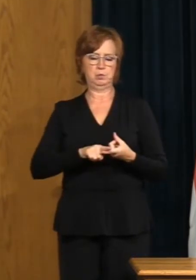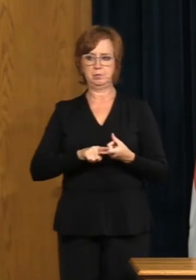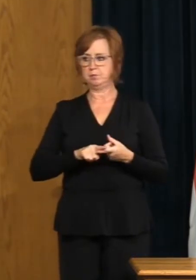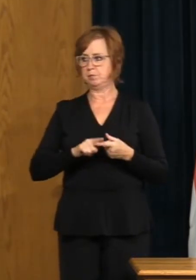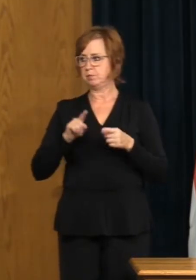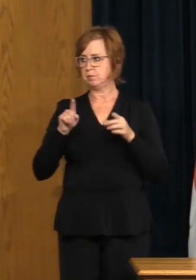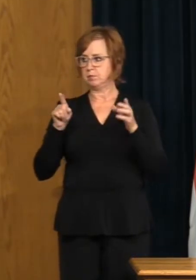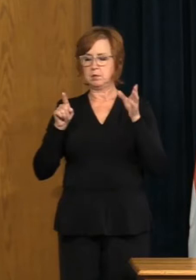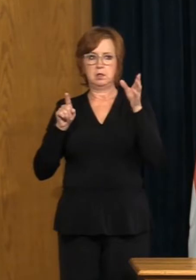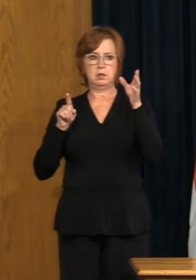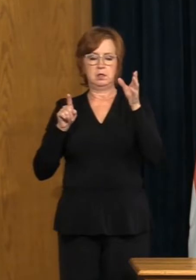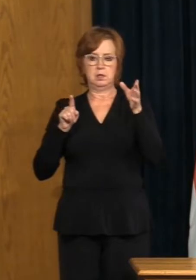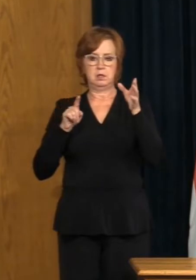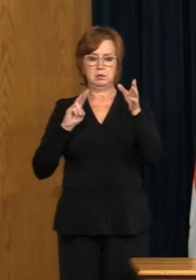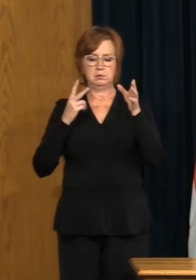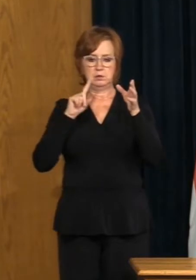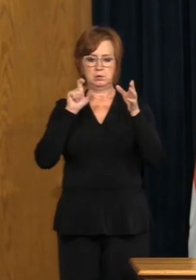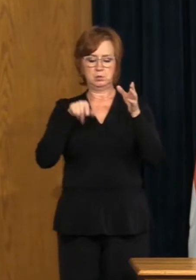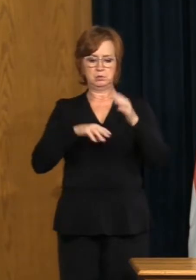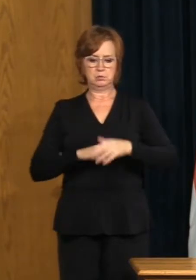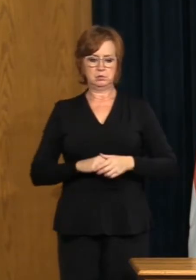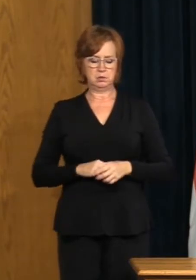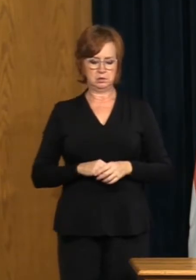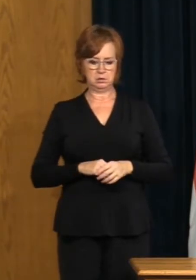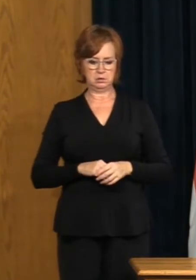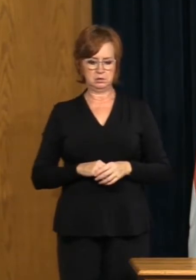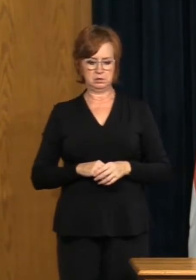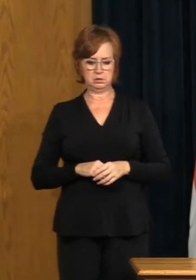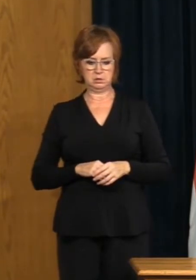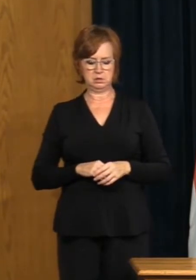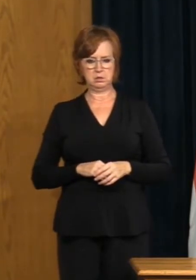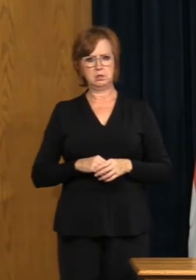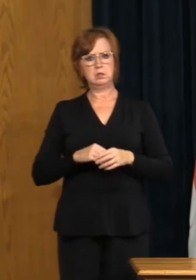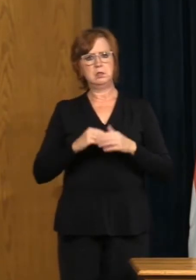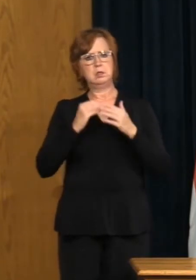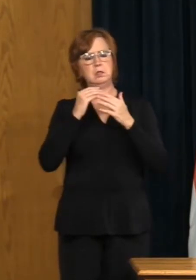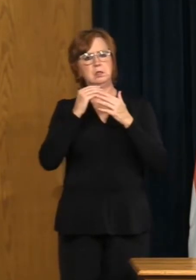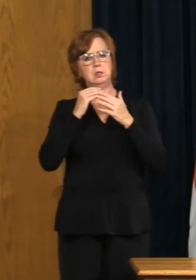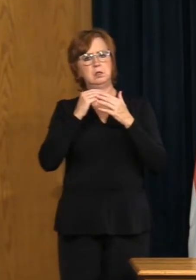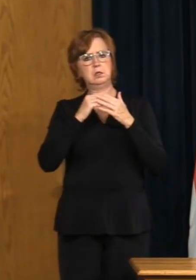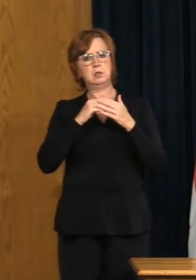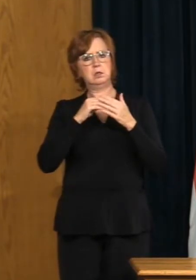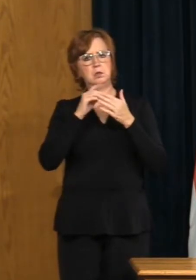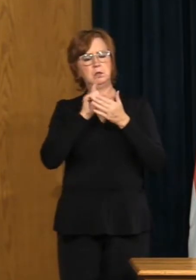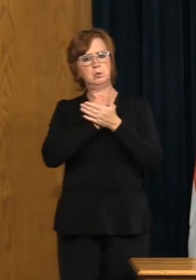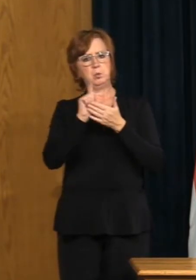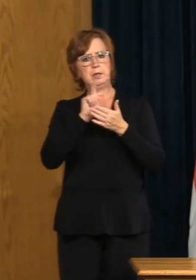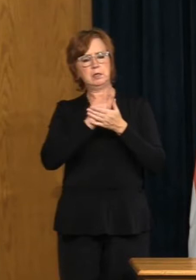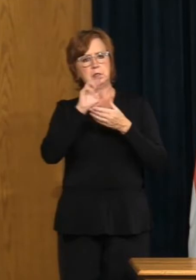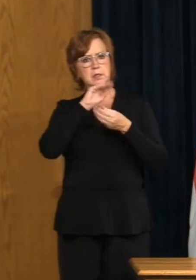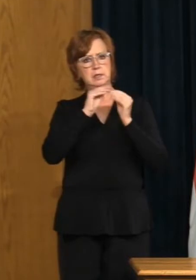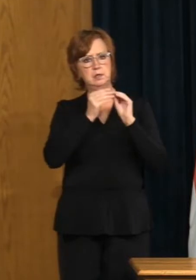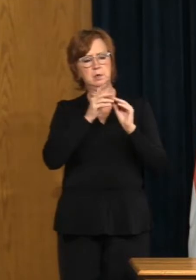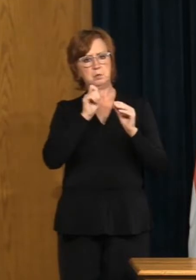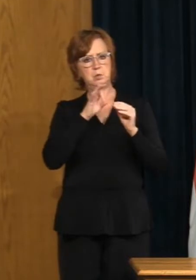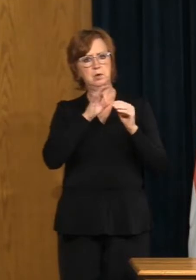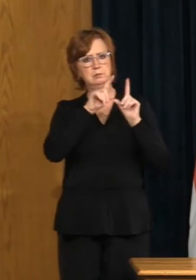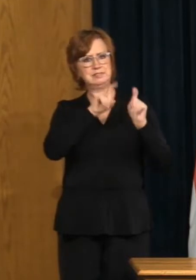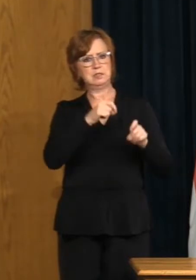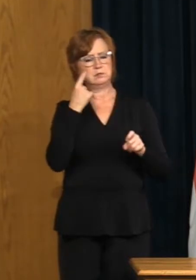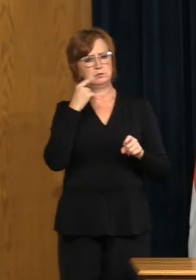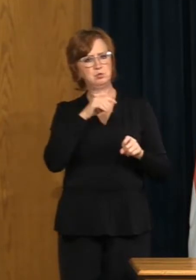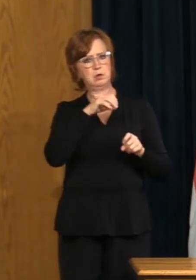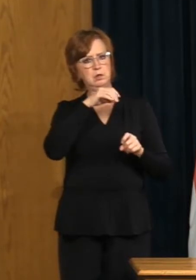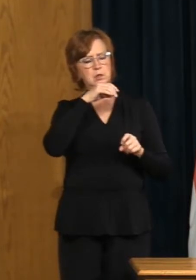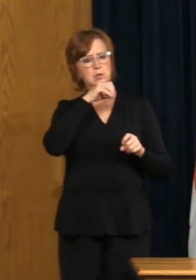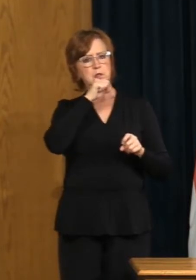says that weekly numbers of tests and cases for children under the age of 19 will be put together in a weekly report. Why